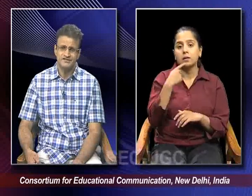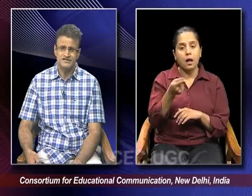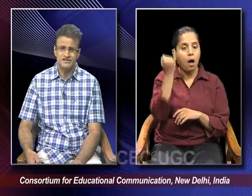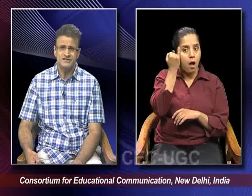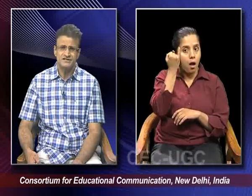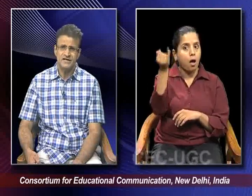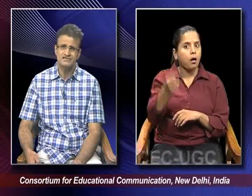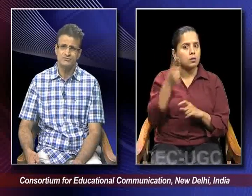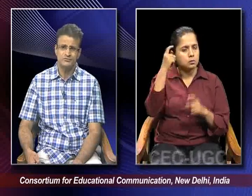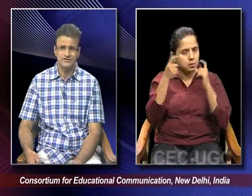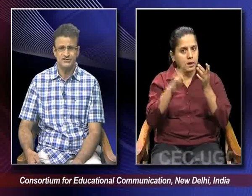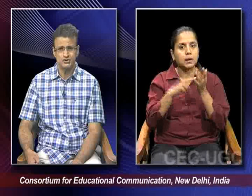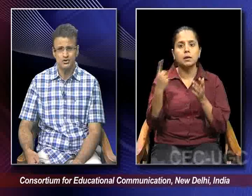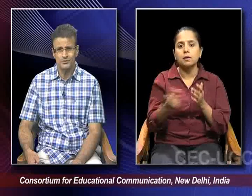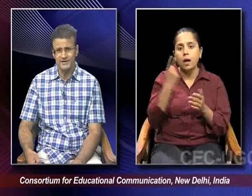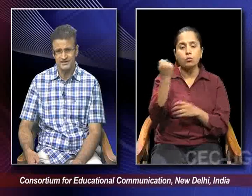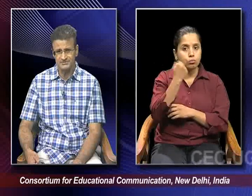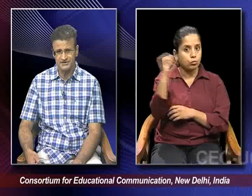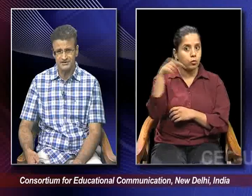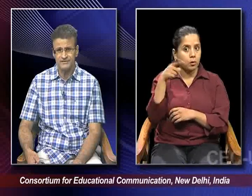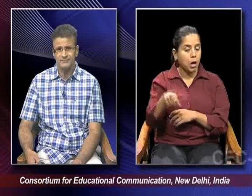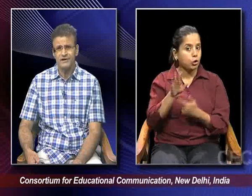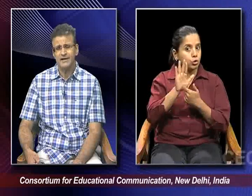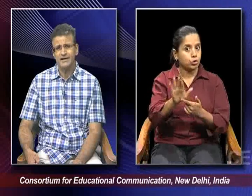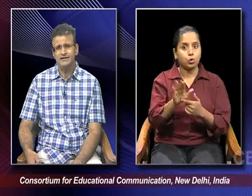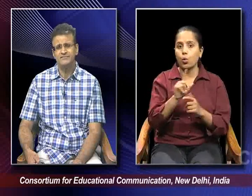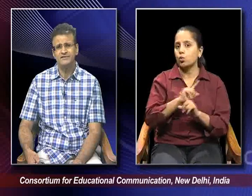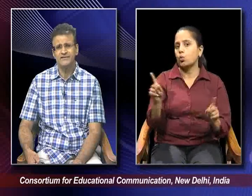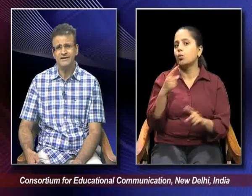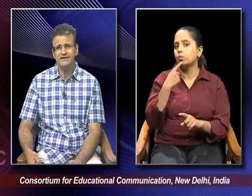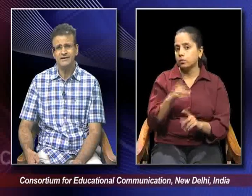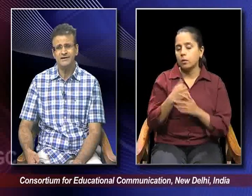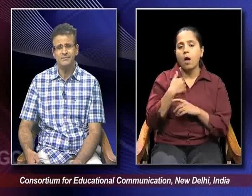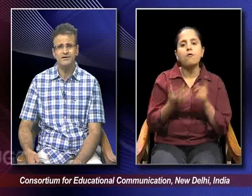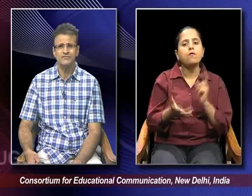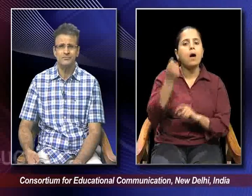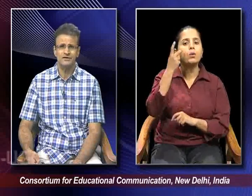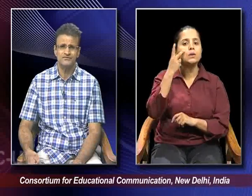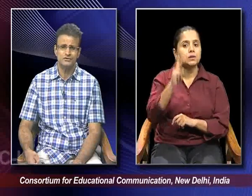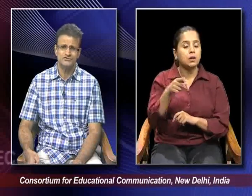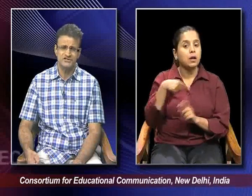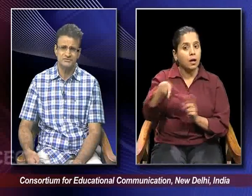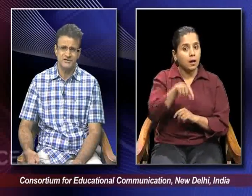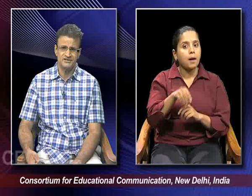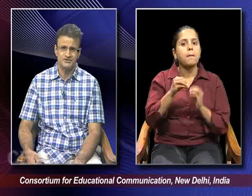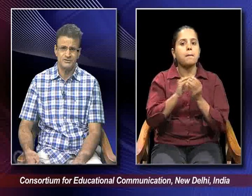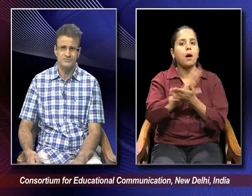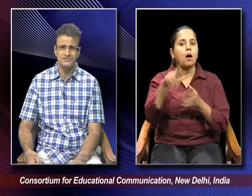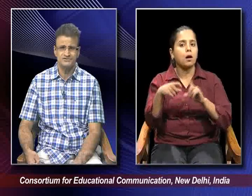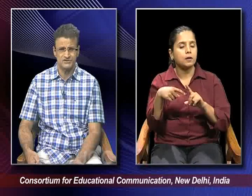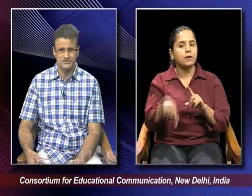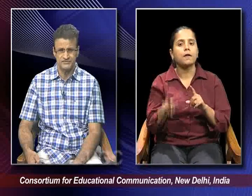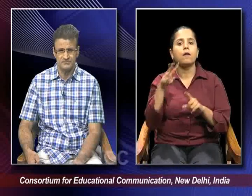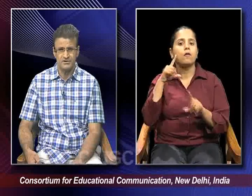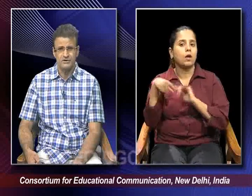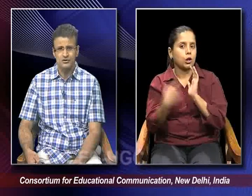ideas concerning the national movement, they should not be exhibited. And we find that apart from Bhakt Vidur, which came in 1921, there was